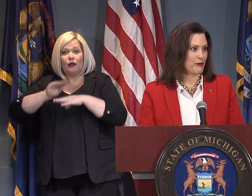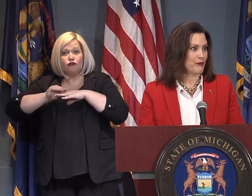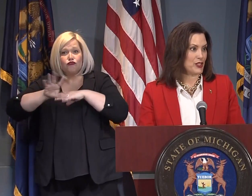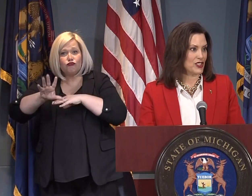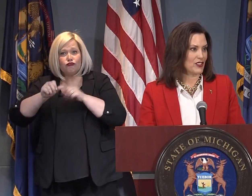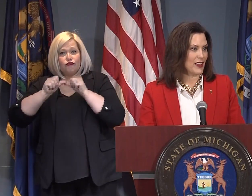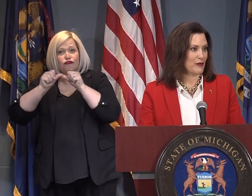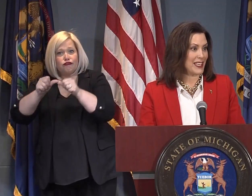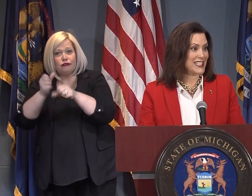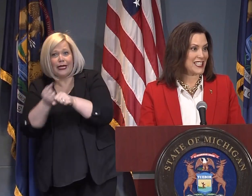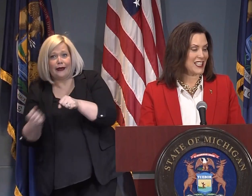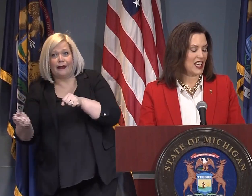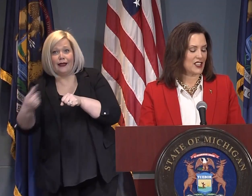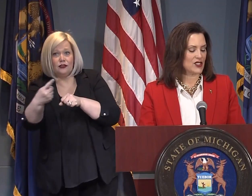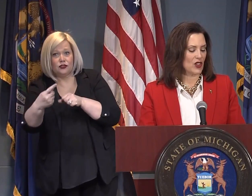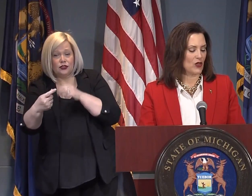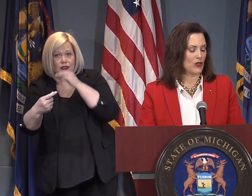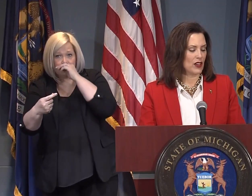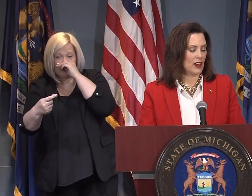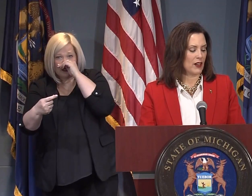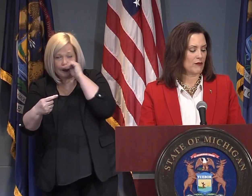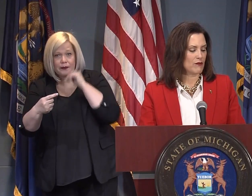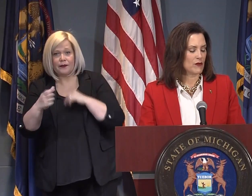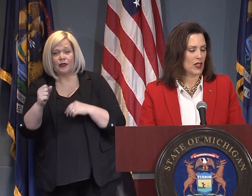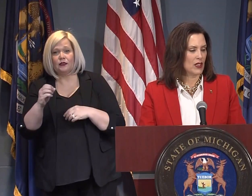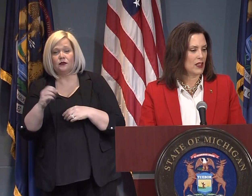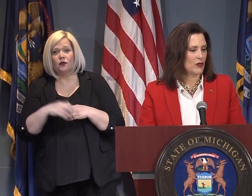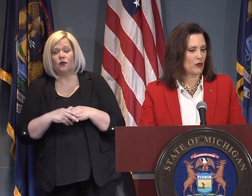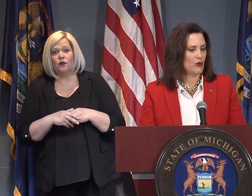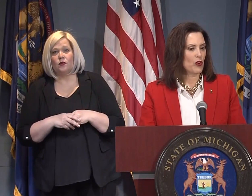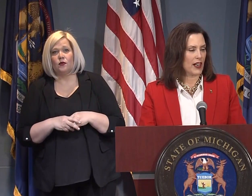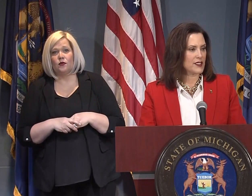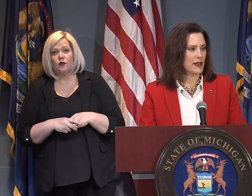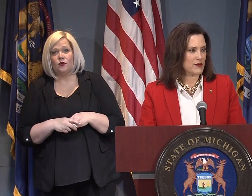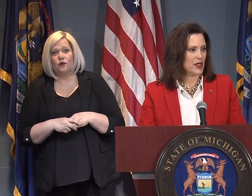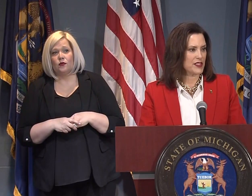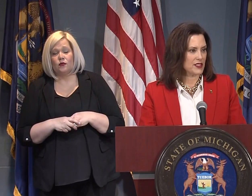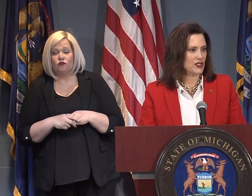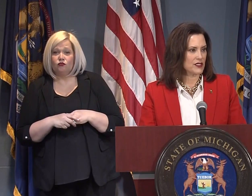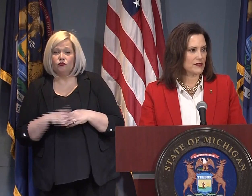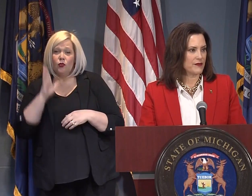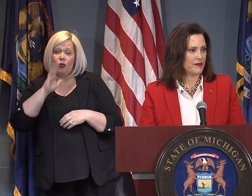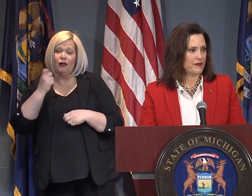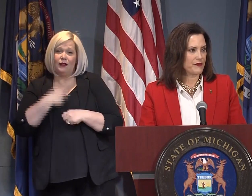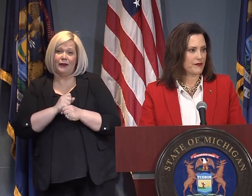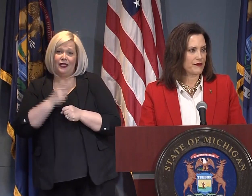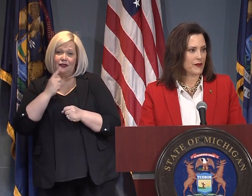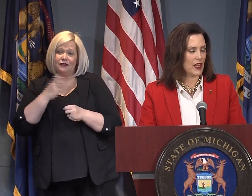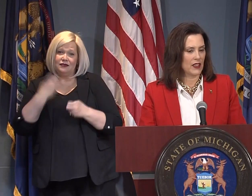next budget year that begins then. And so we're going to have to make some tough decisions.